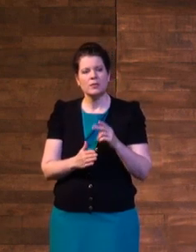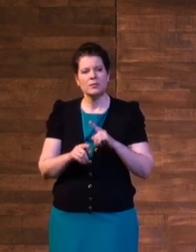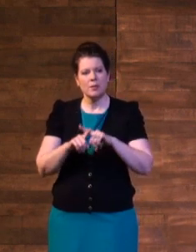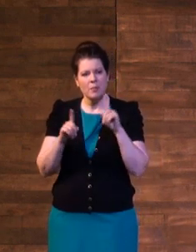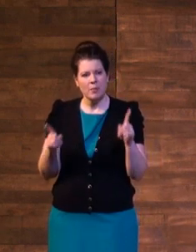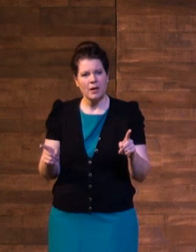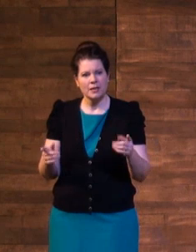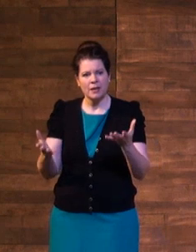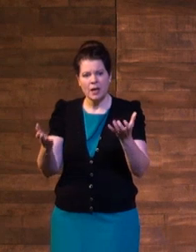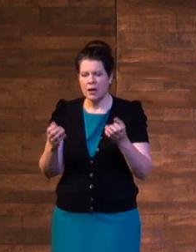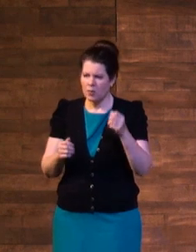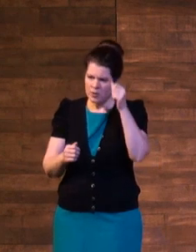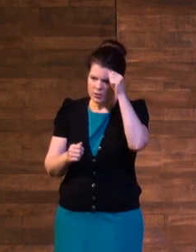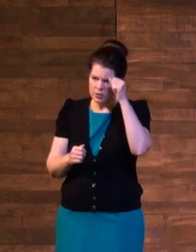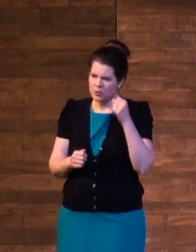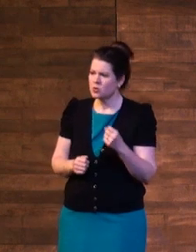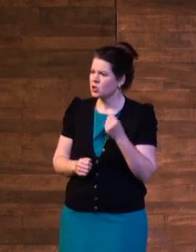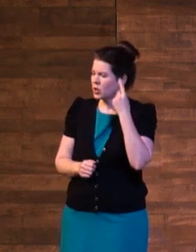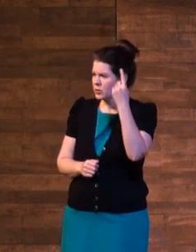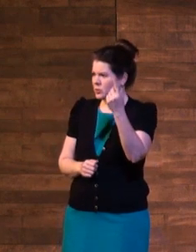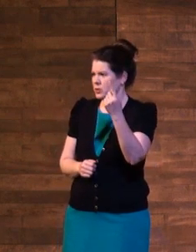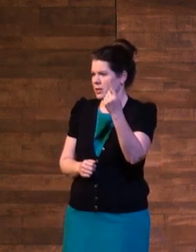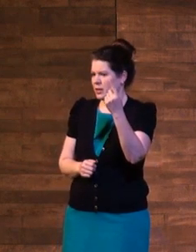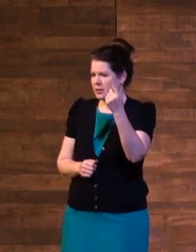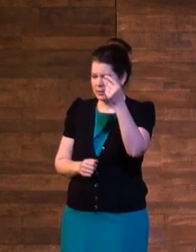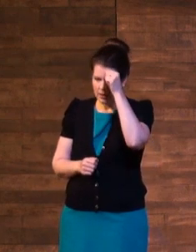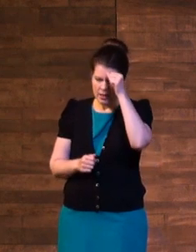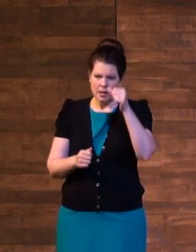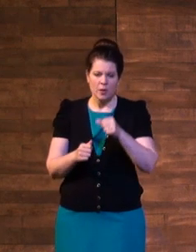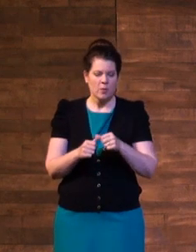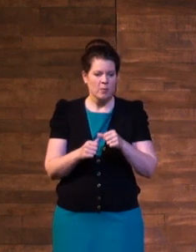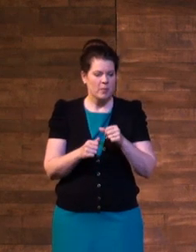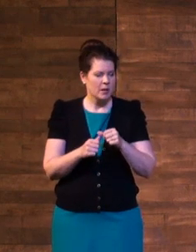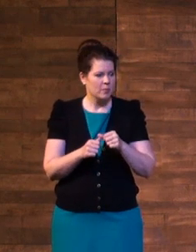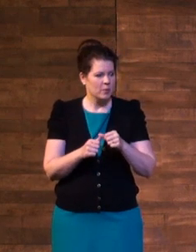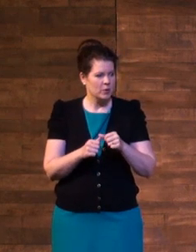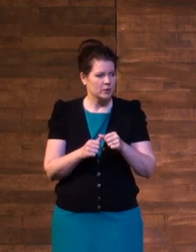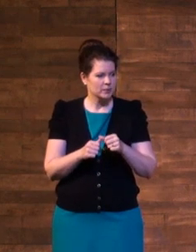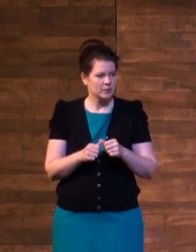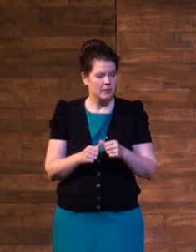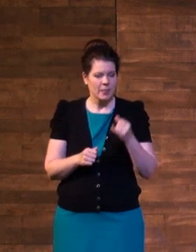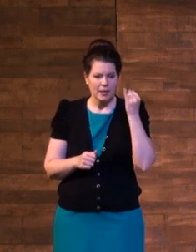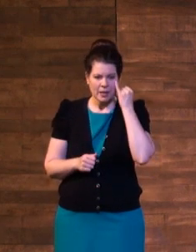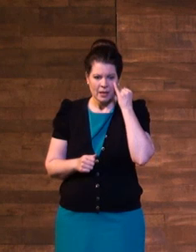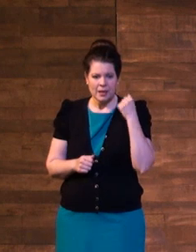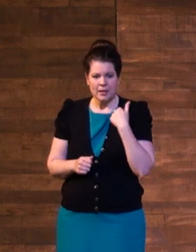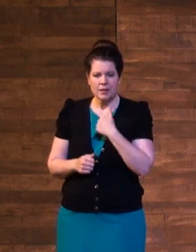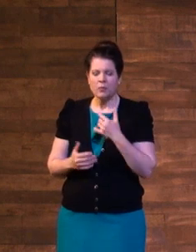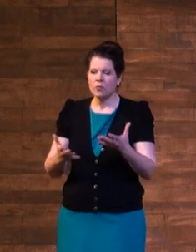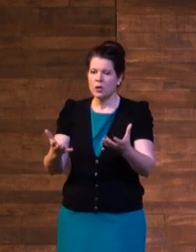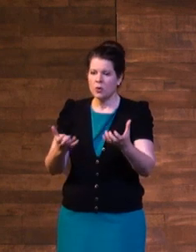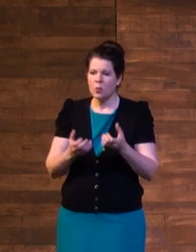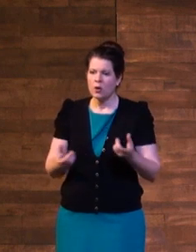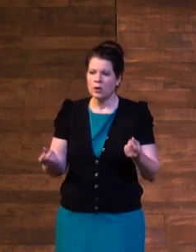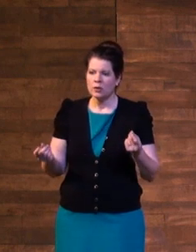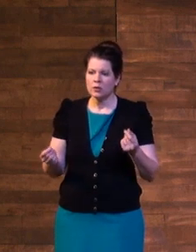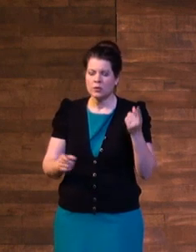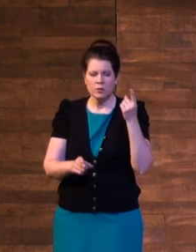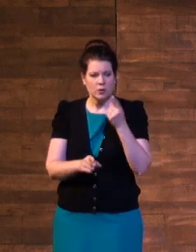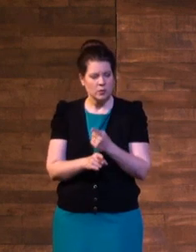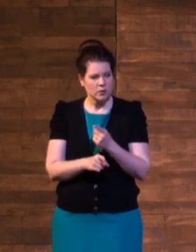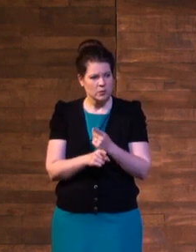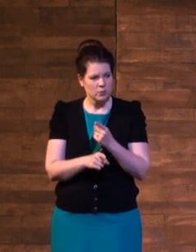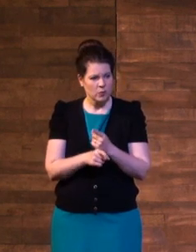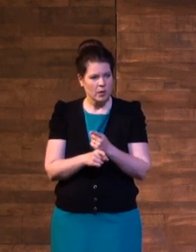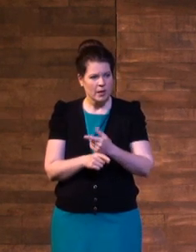object lesson, it's that if we want to do what's right in God's eyes instead of our own